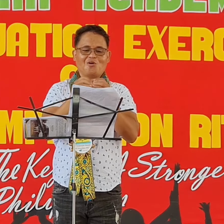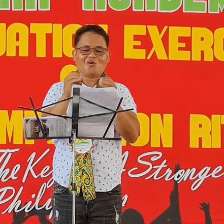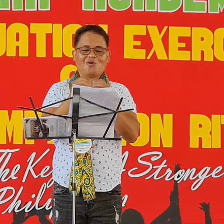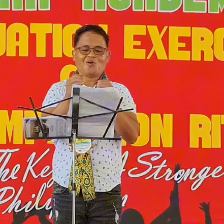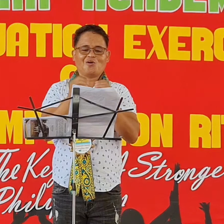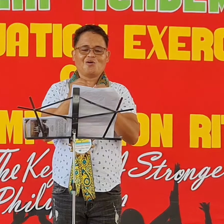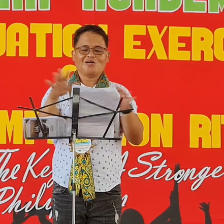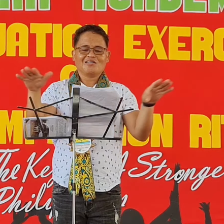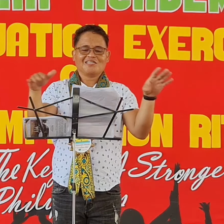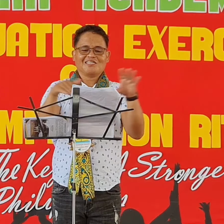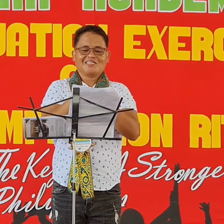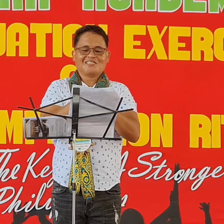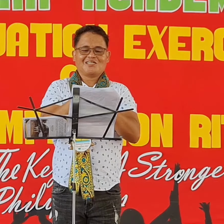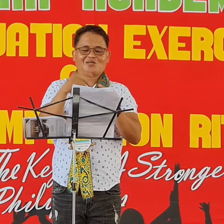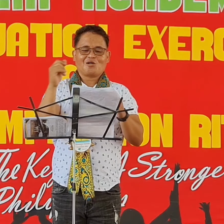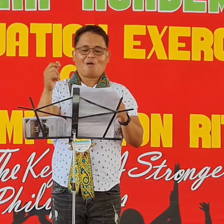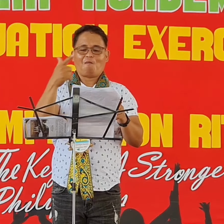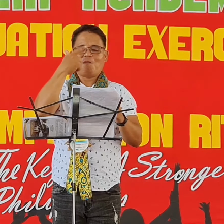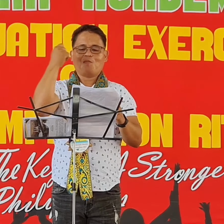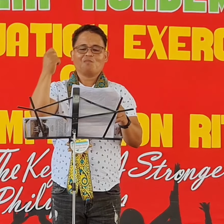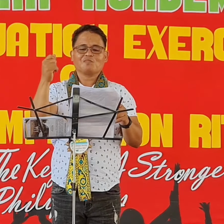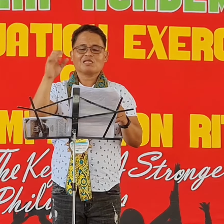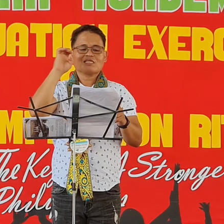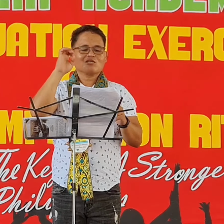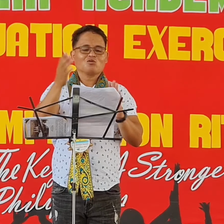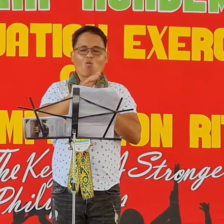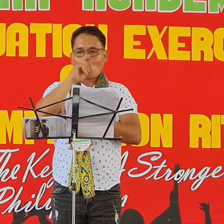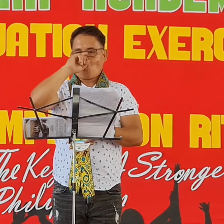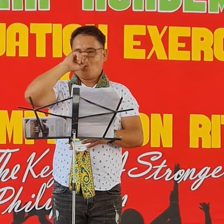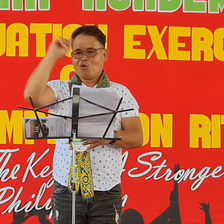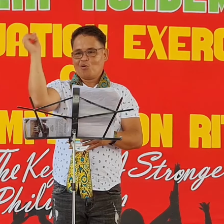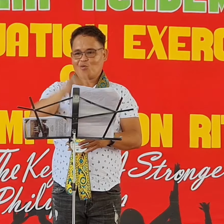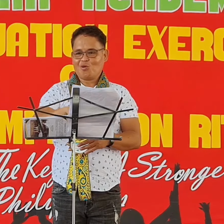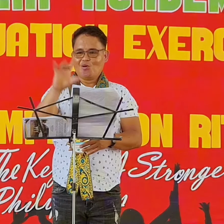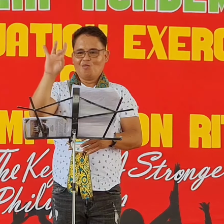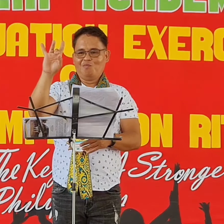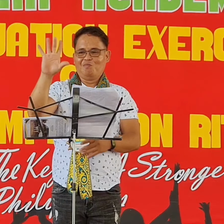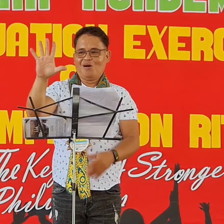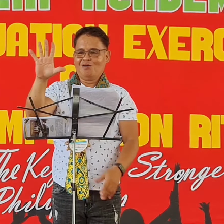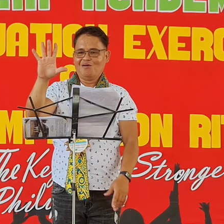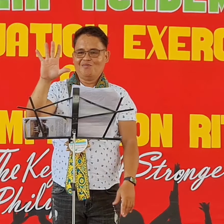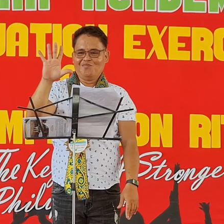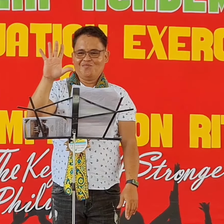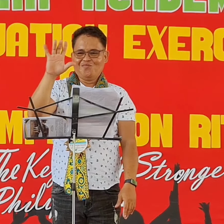My dad has no more plans to marry again because he's old now. He's 95.